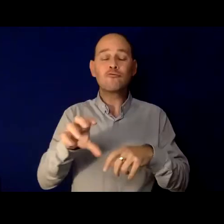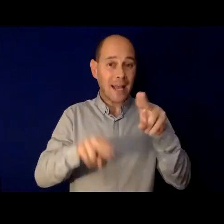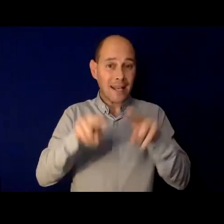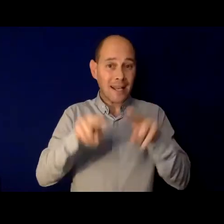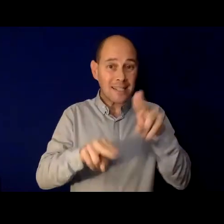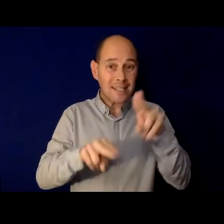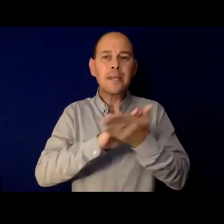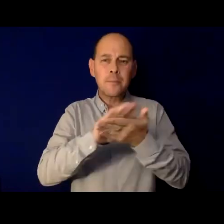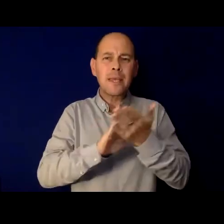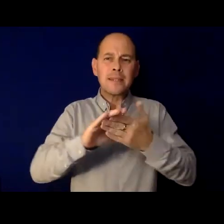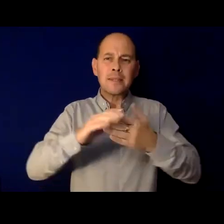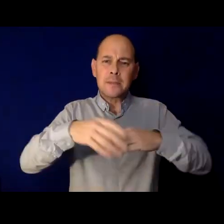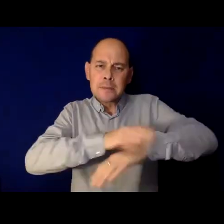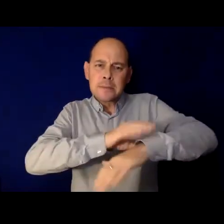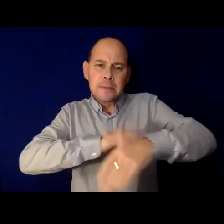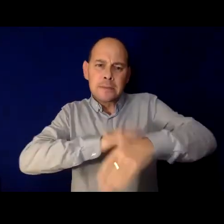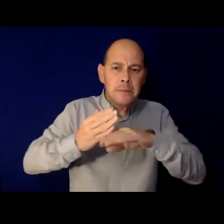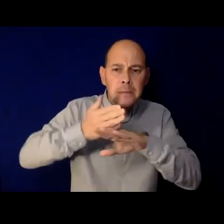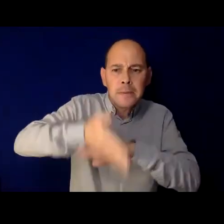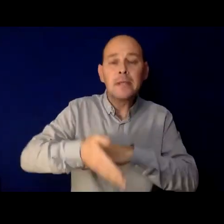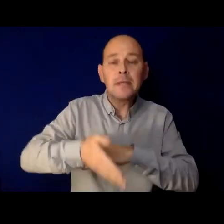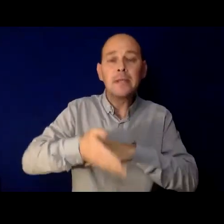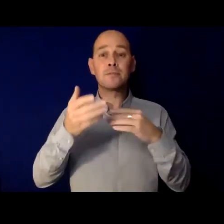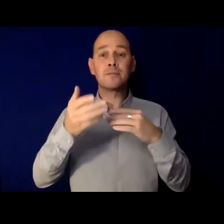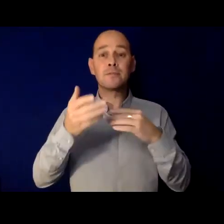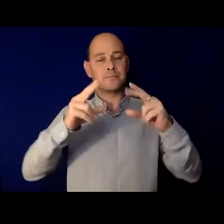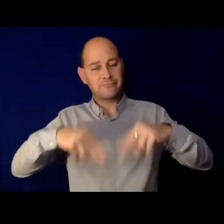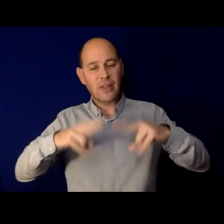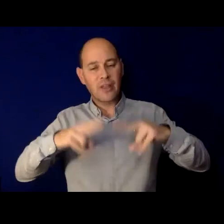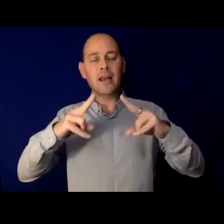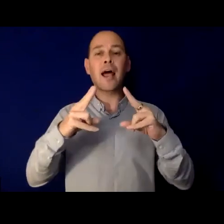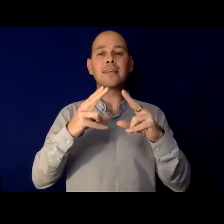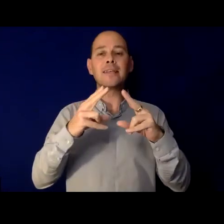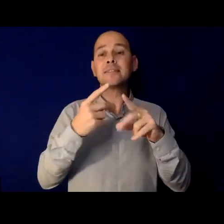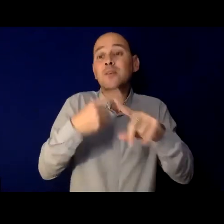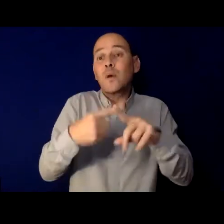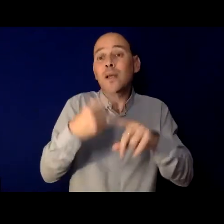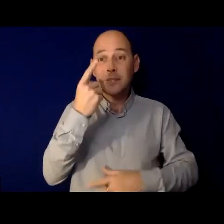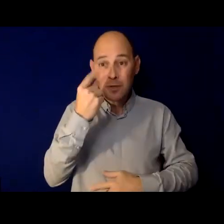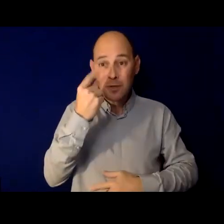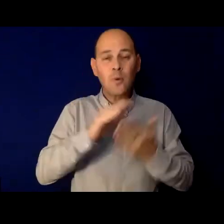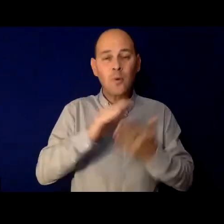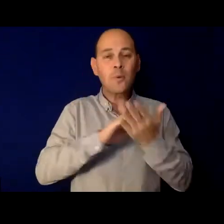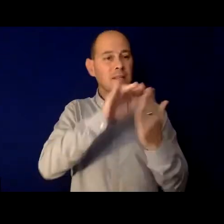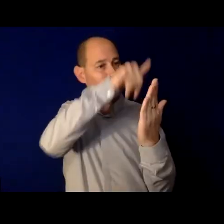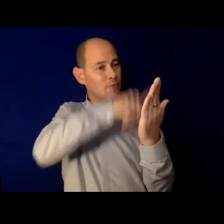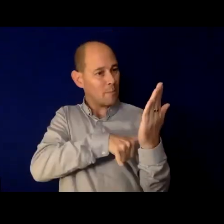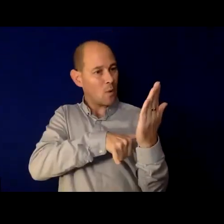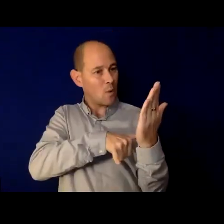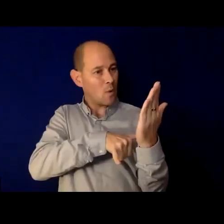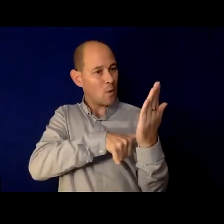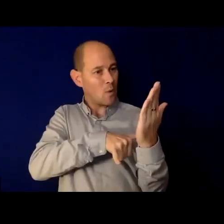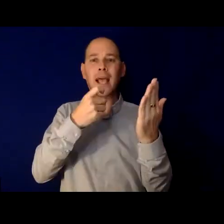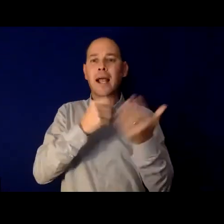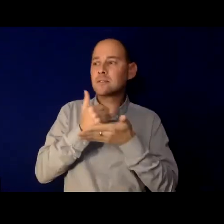to finalize it as soon as possible and to have the report to be able to facilitate the decision-making of the country